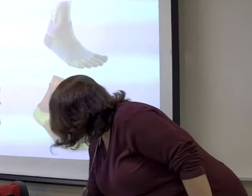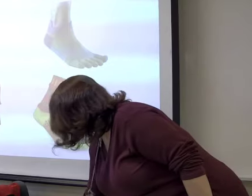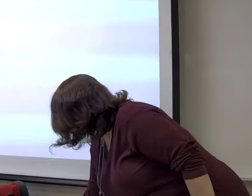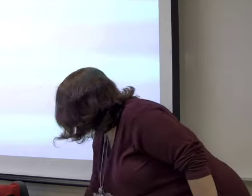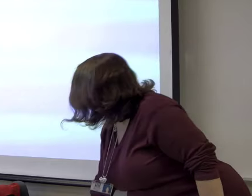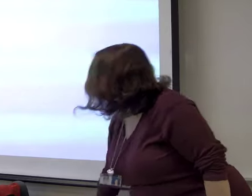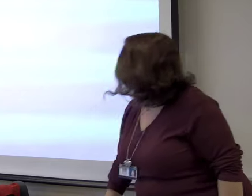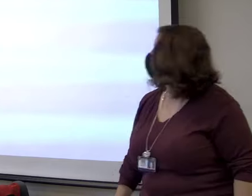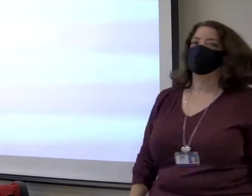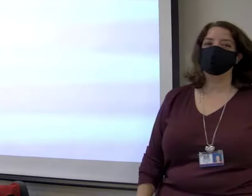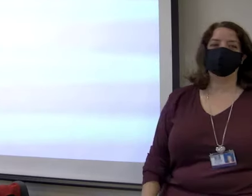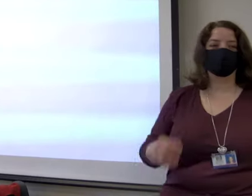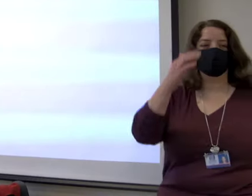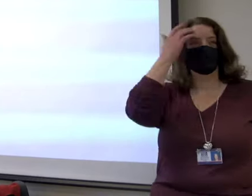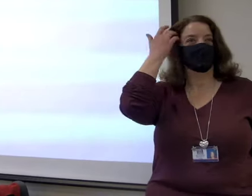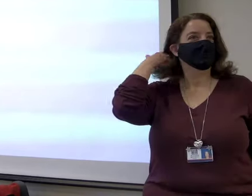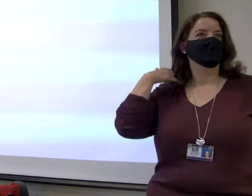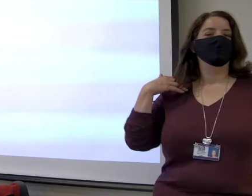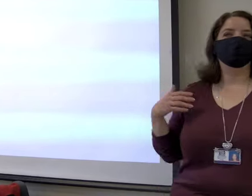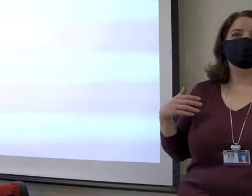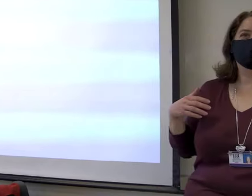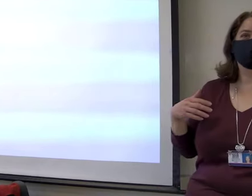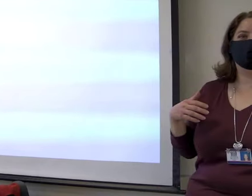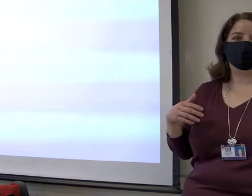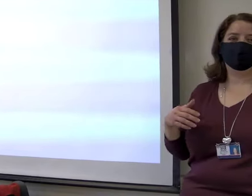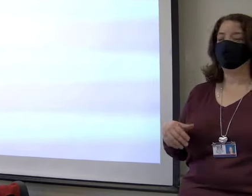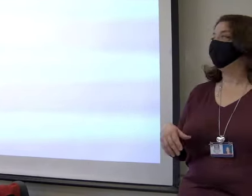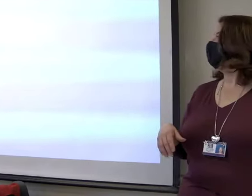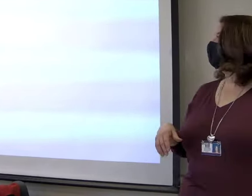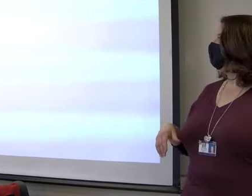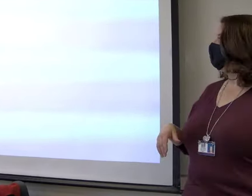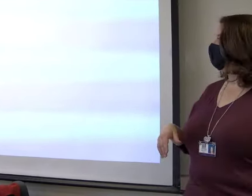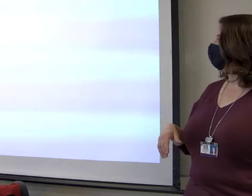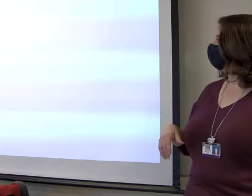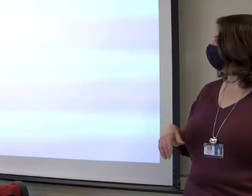The bottom. Like, sure. Not the toesies.